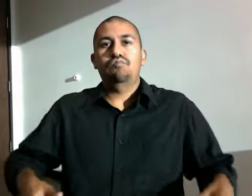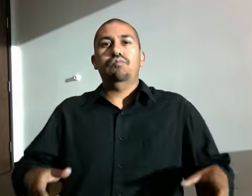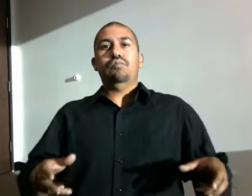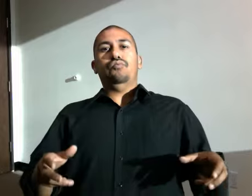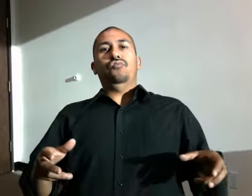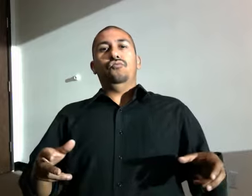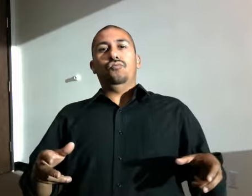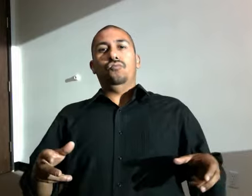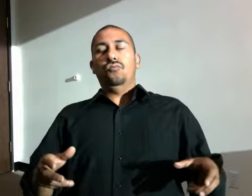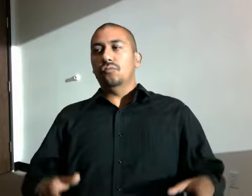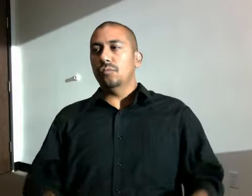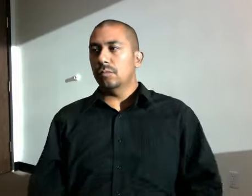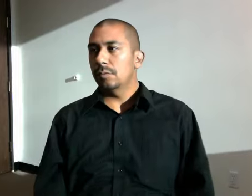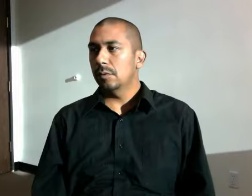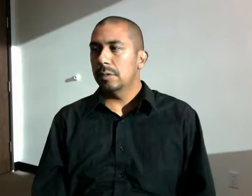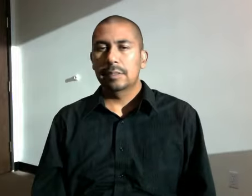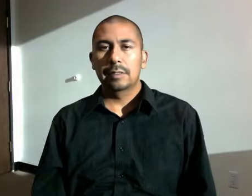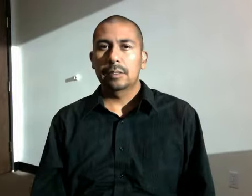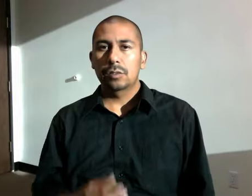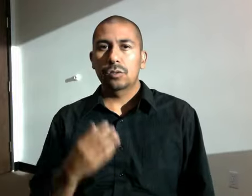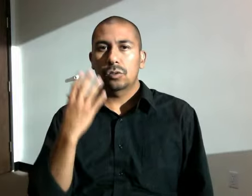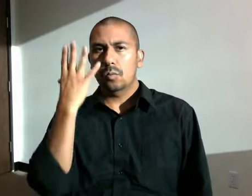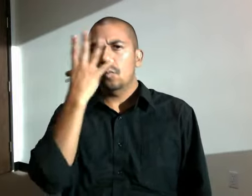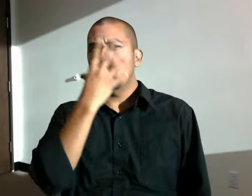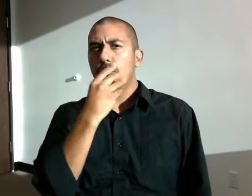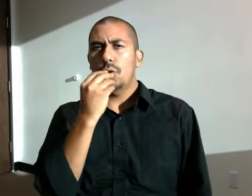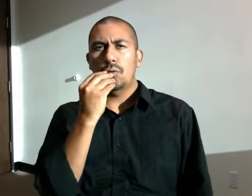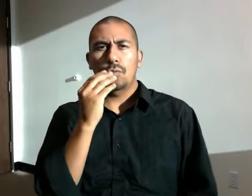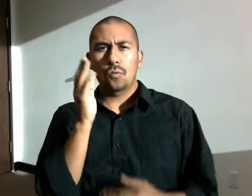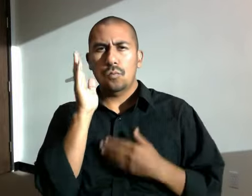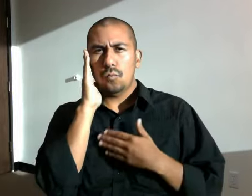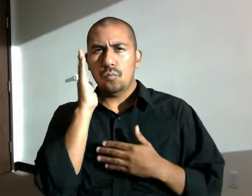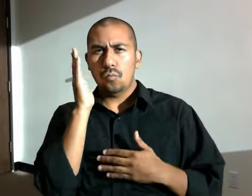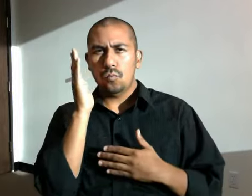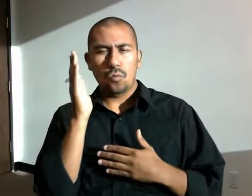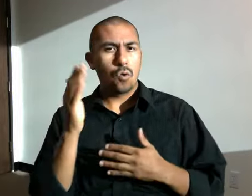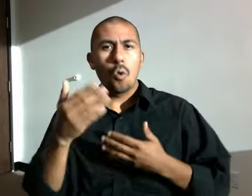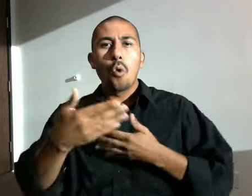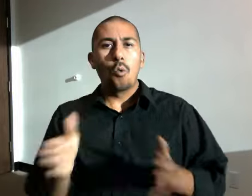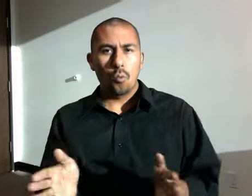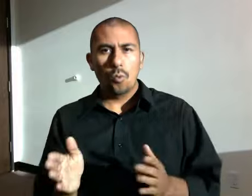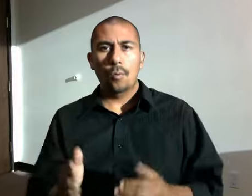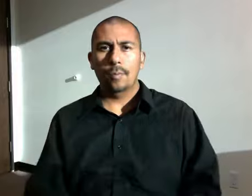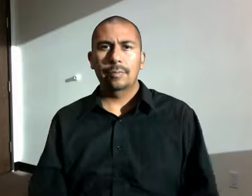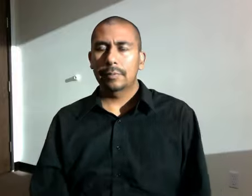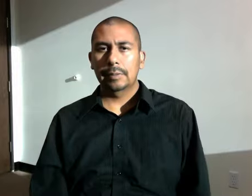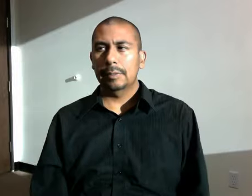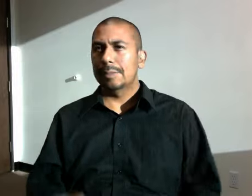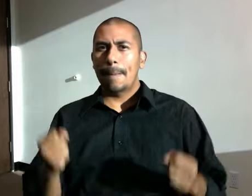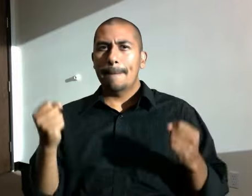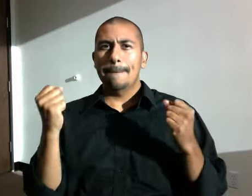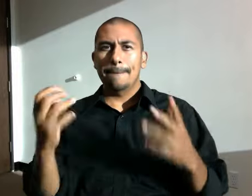And it's a beautiful room with lots of prints, botanical prints that were popular in Victorian times.